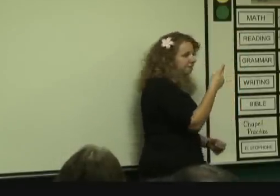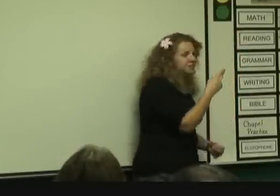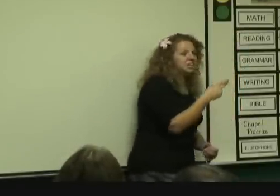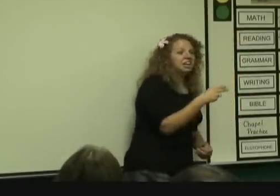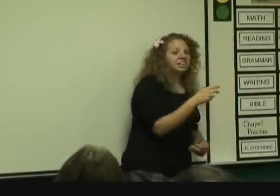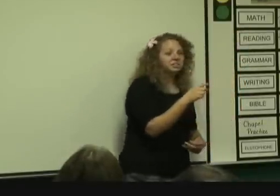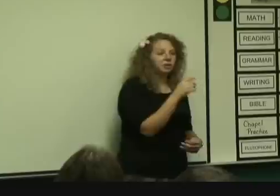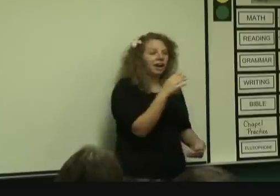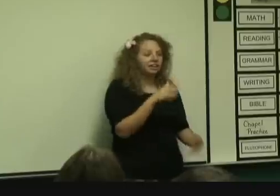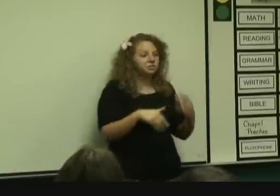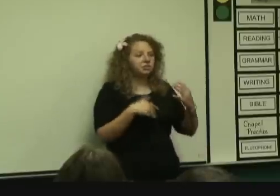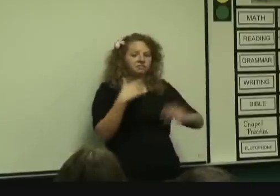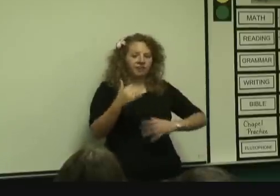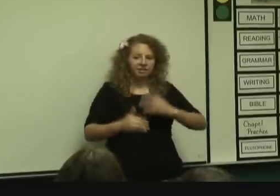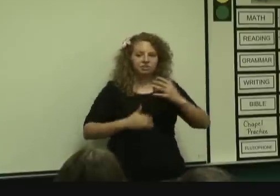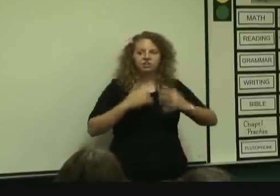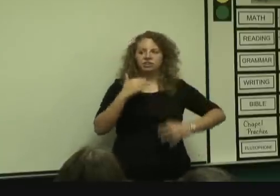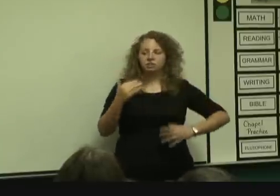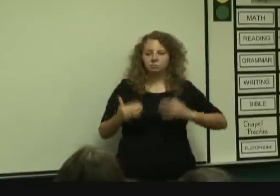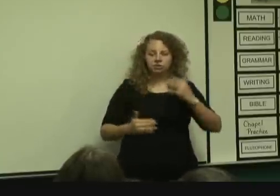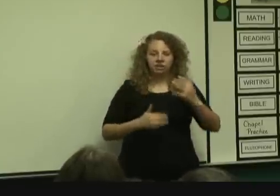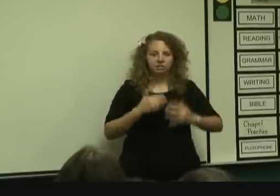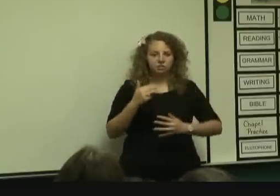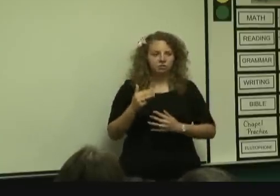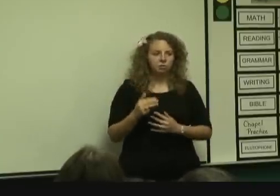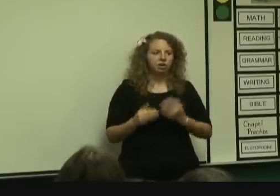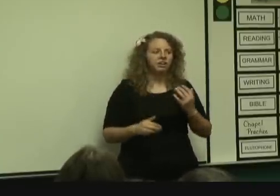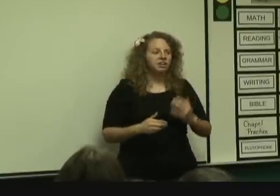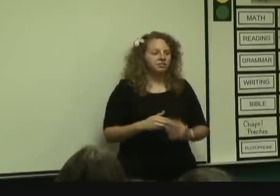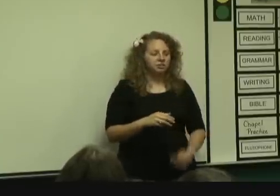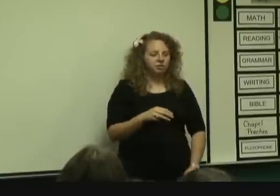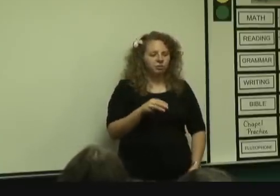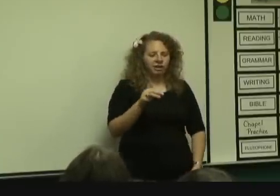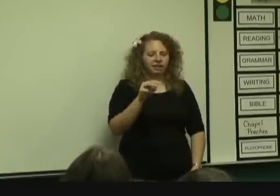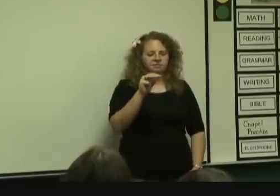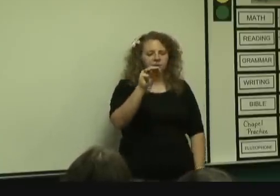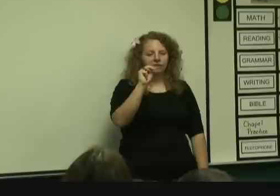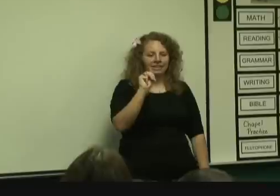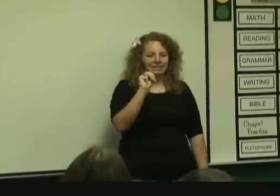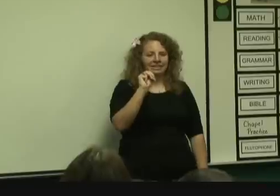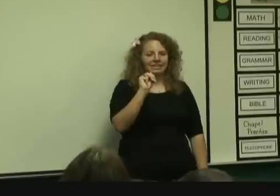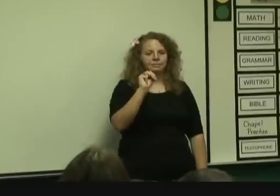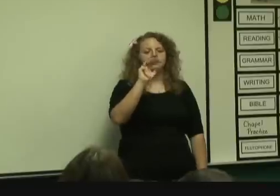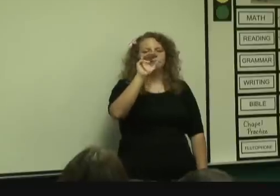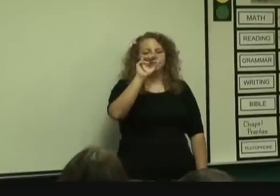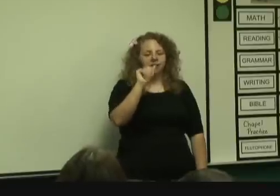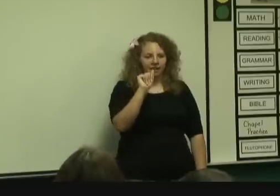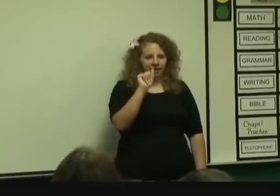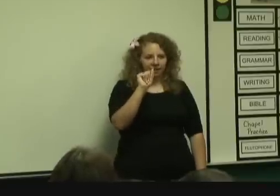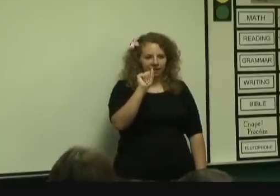Okay? And so as you get faster and you progress through it more, then you don't want to have to be going